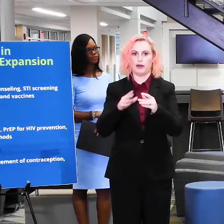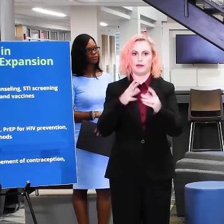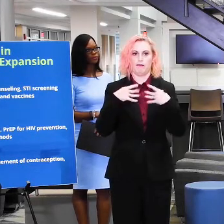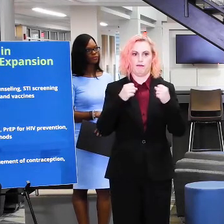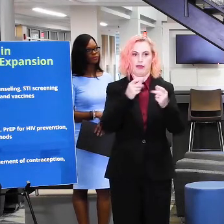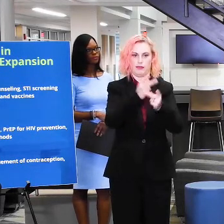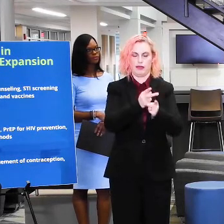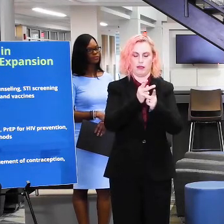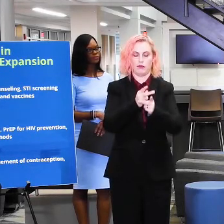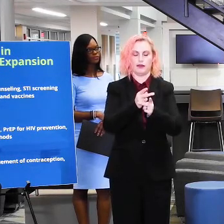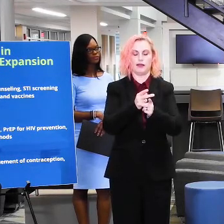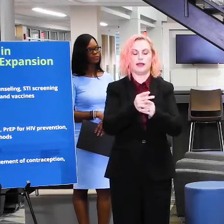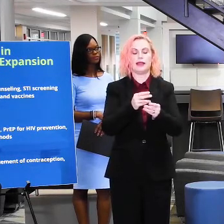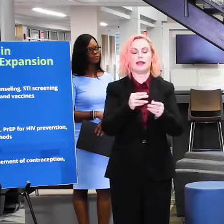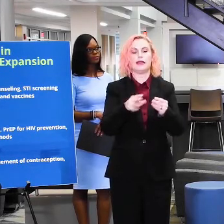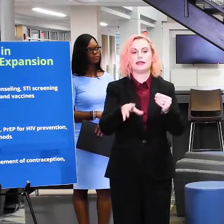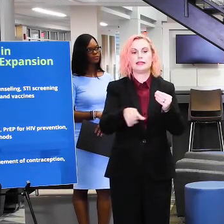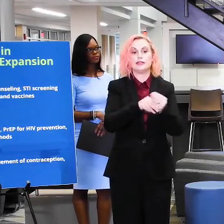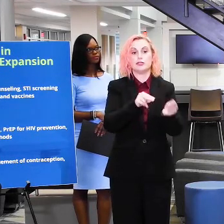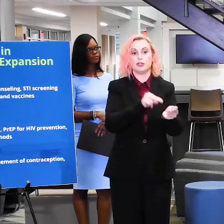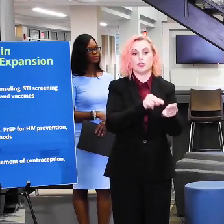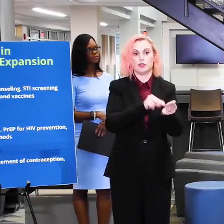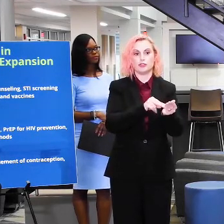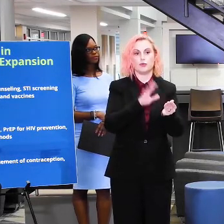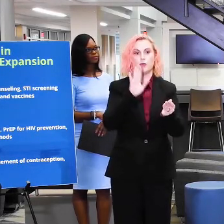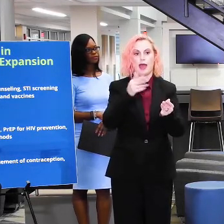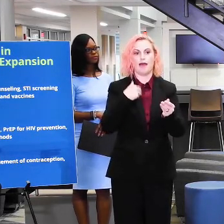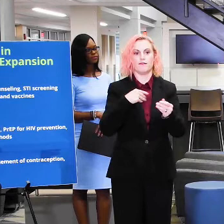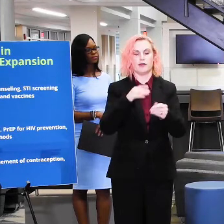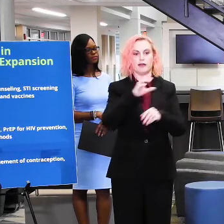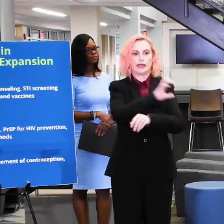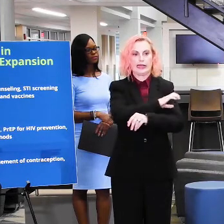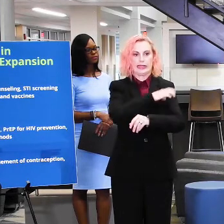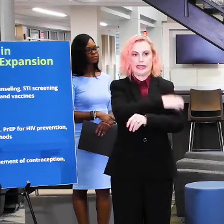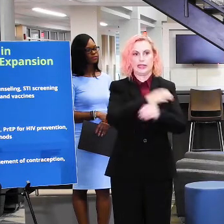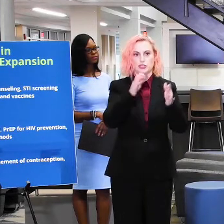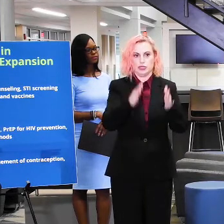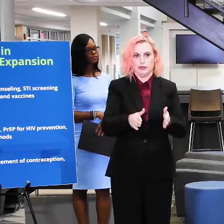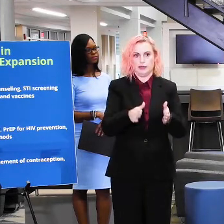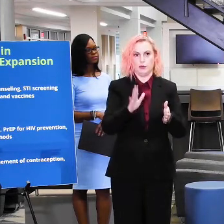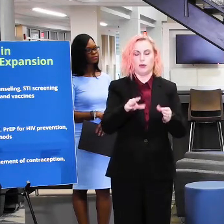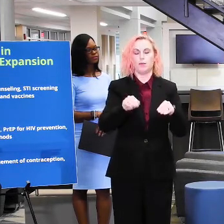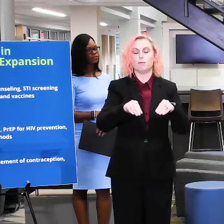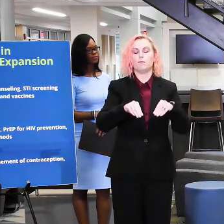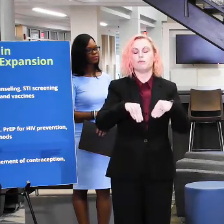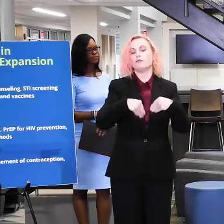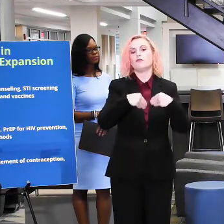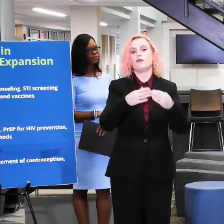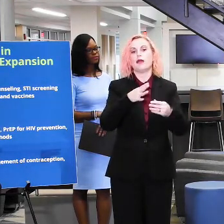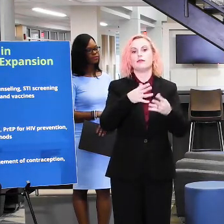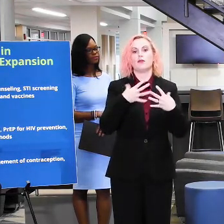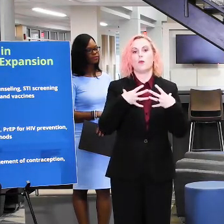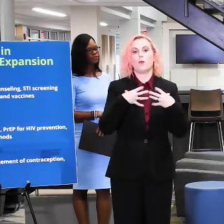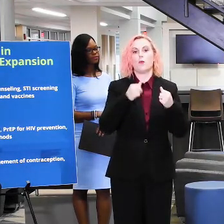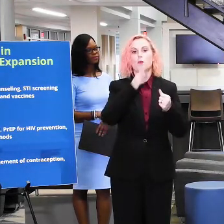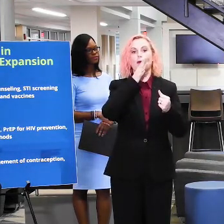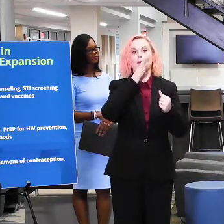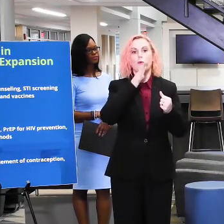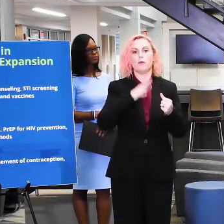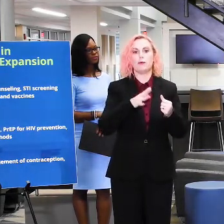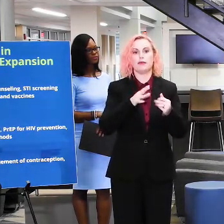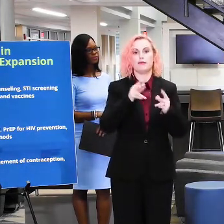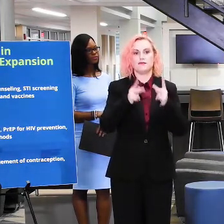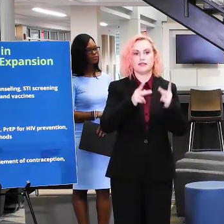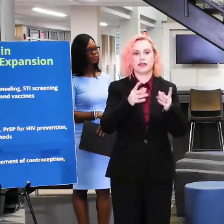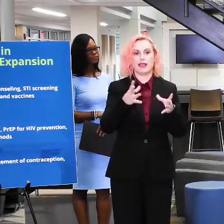the clinic will be staffed with a Health Department clinician who will provide well woman visits, including gynecologic